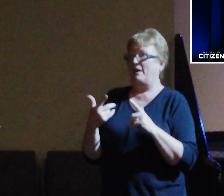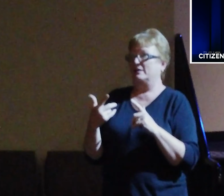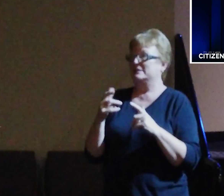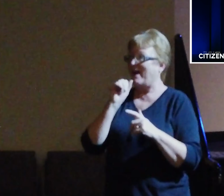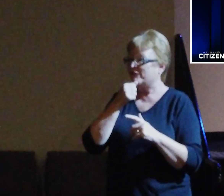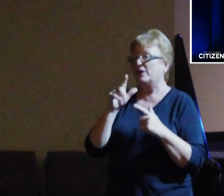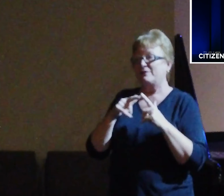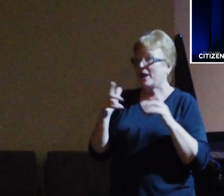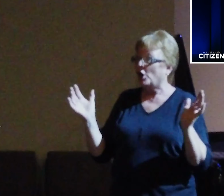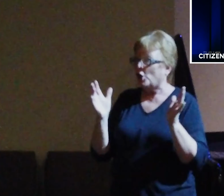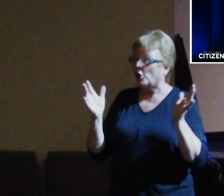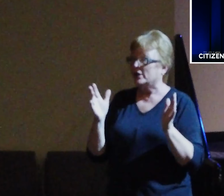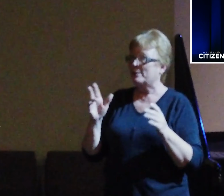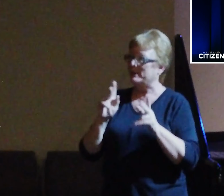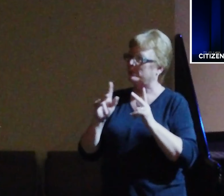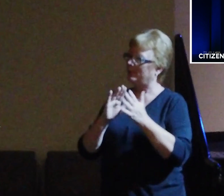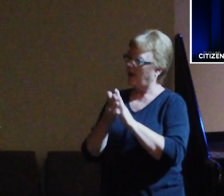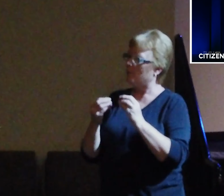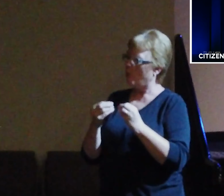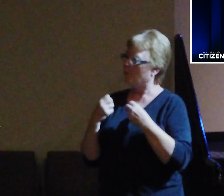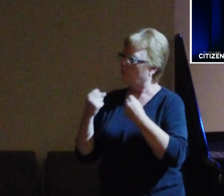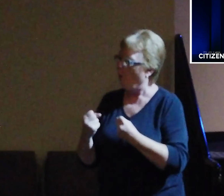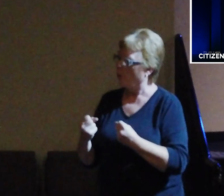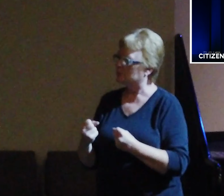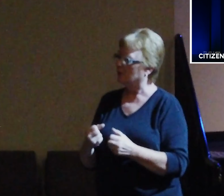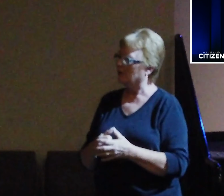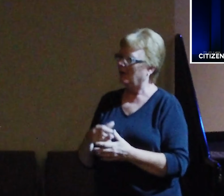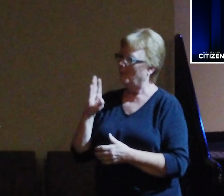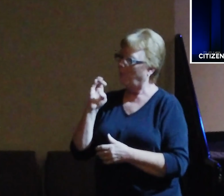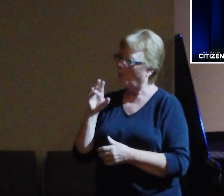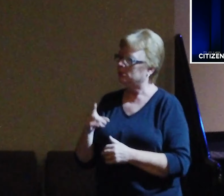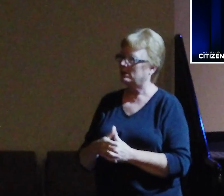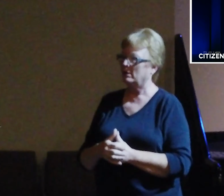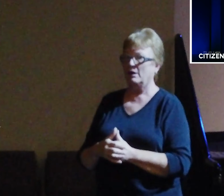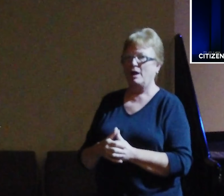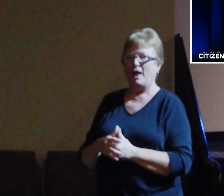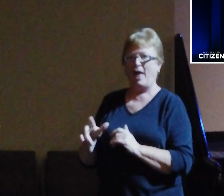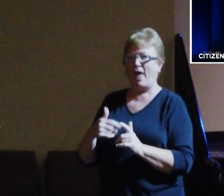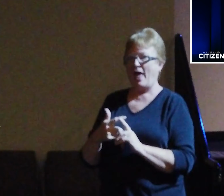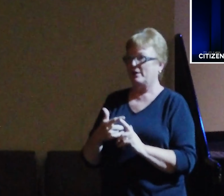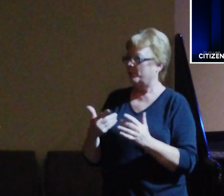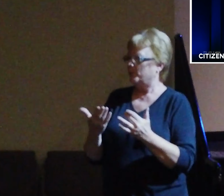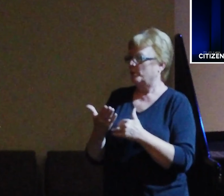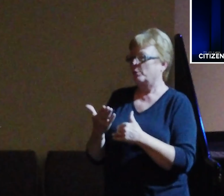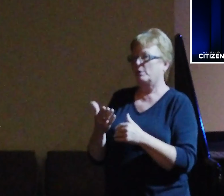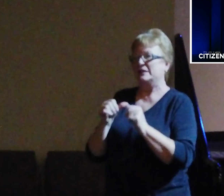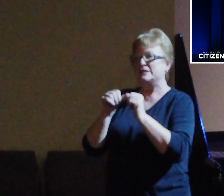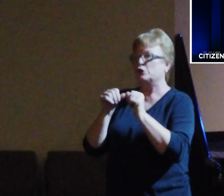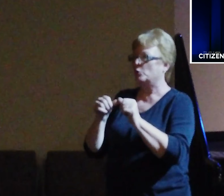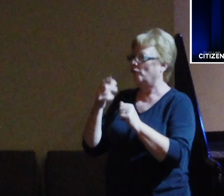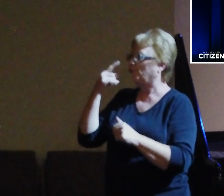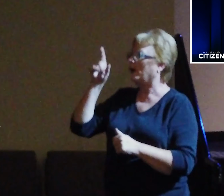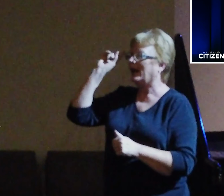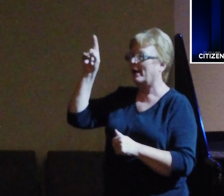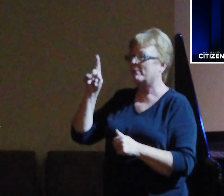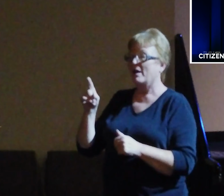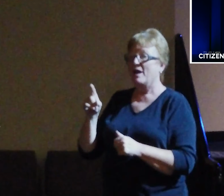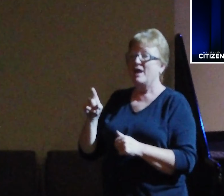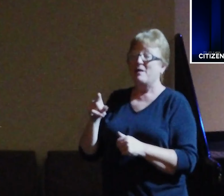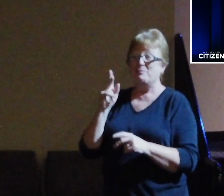and a reason to stay the course and to glorify God in any circumstance. For the unbeliever,